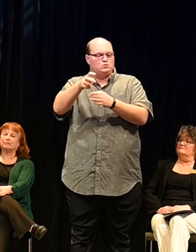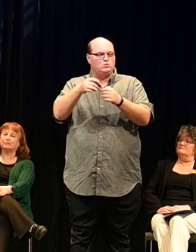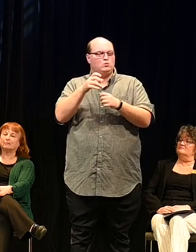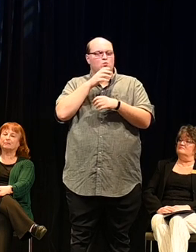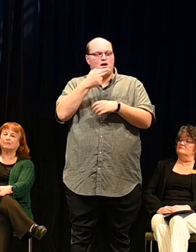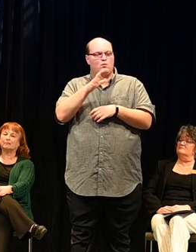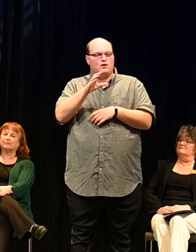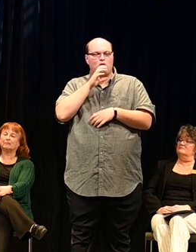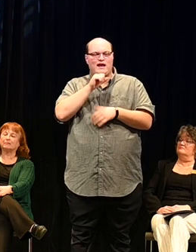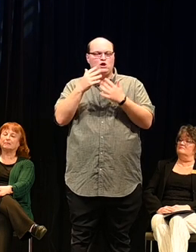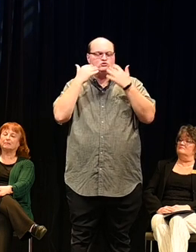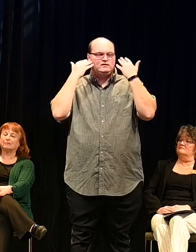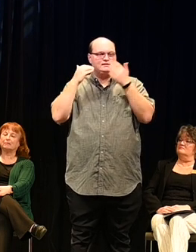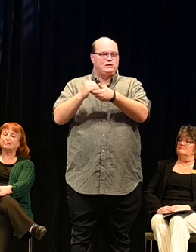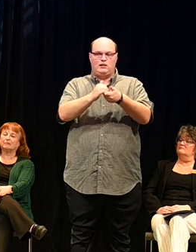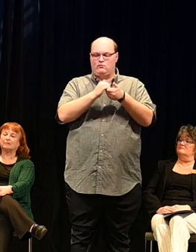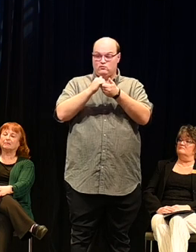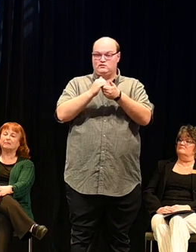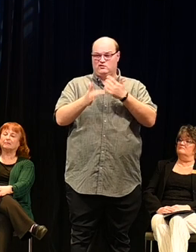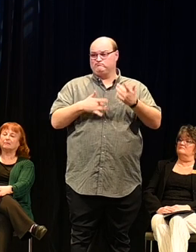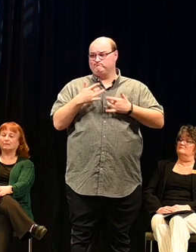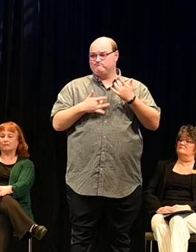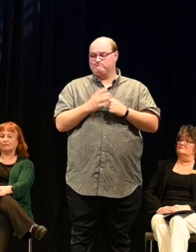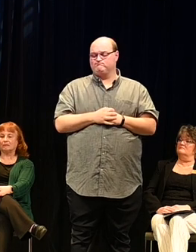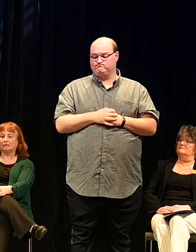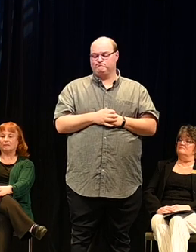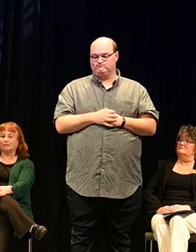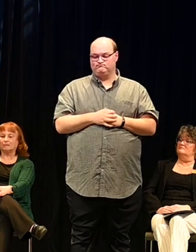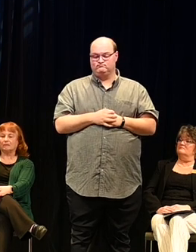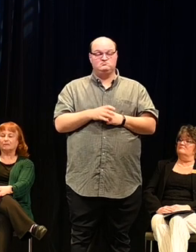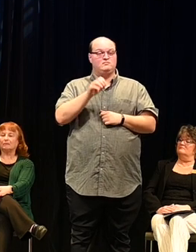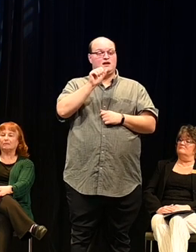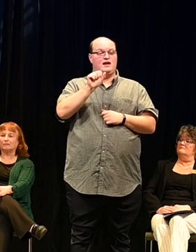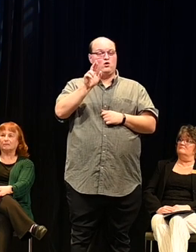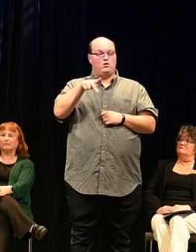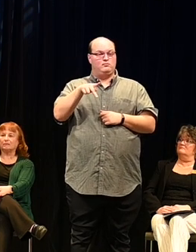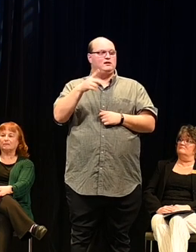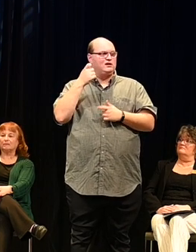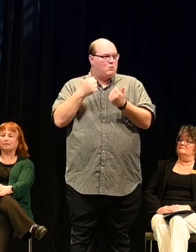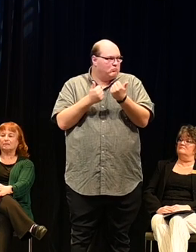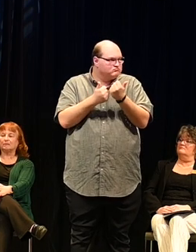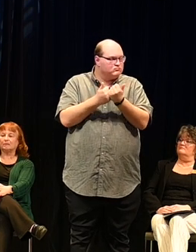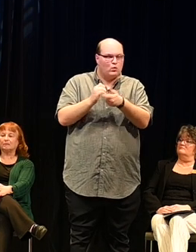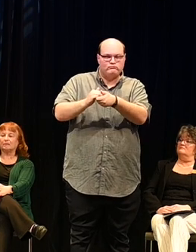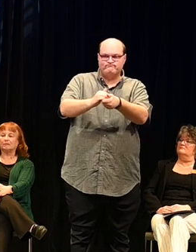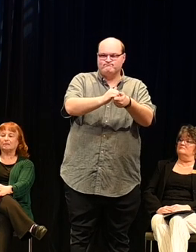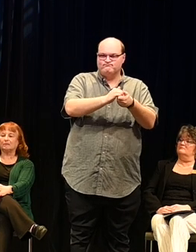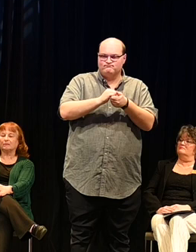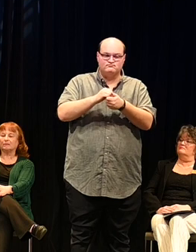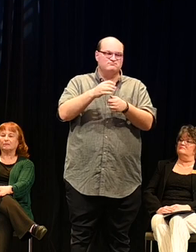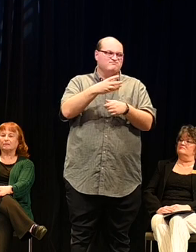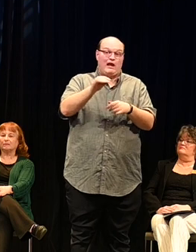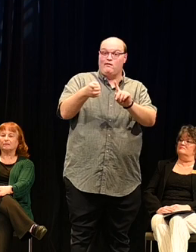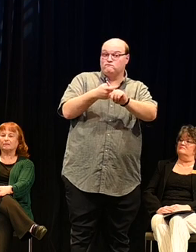Howard County Age-Friendly Collaborative. And as you know, AARP stands by you as a partner and friend in